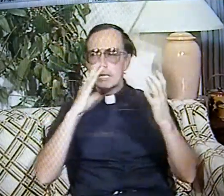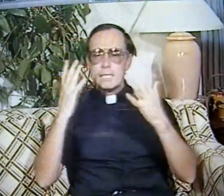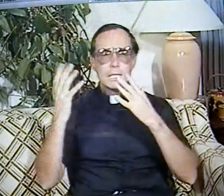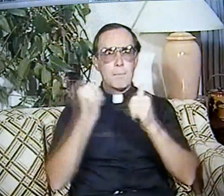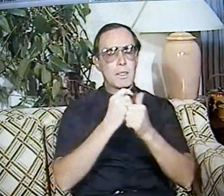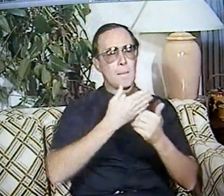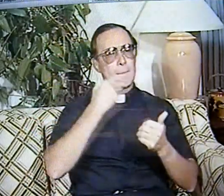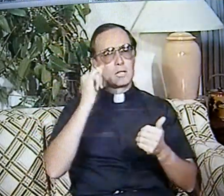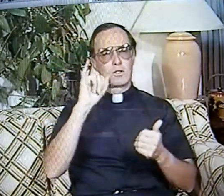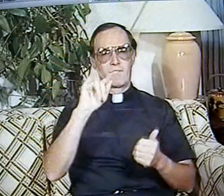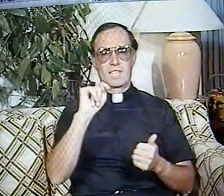lip reading.